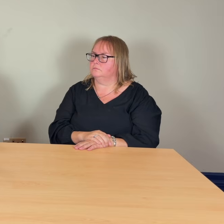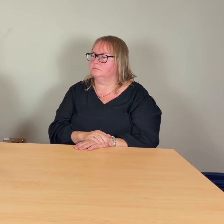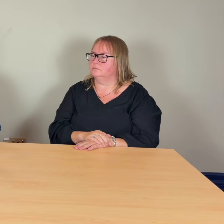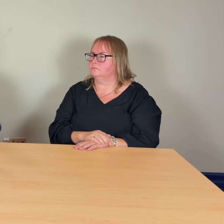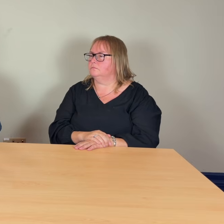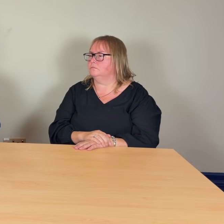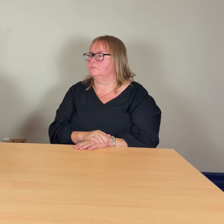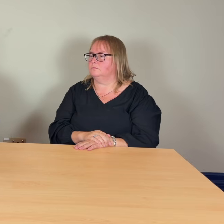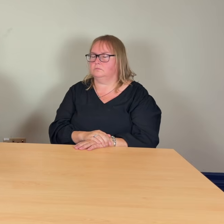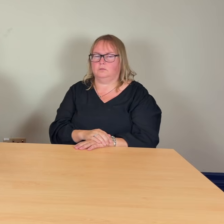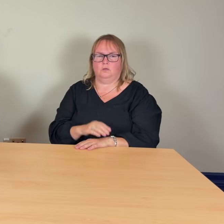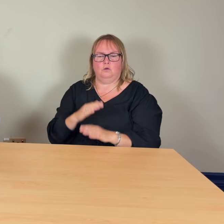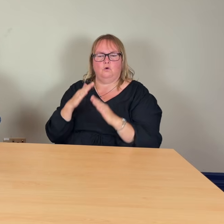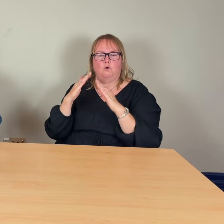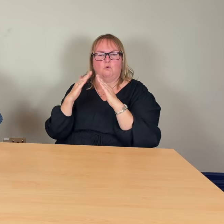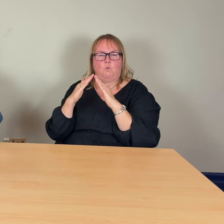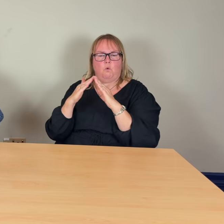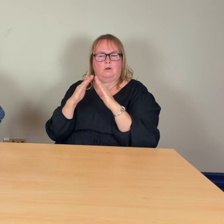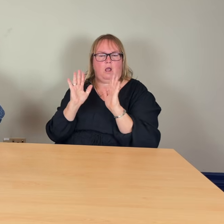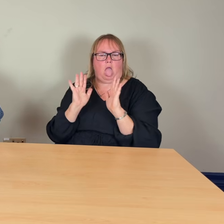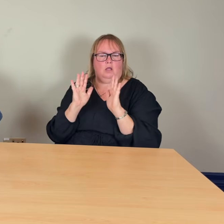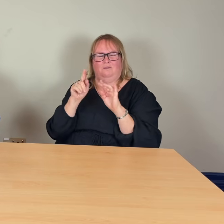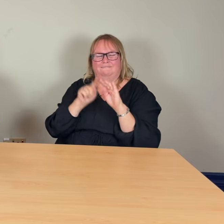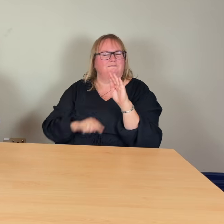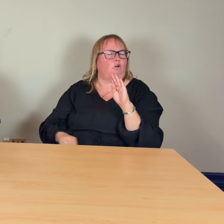And I just chop out one corner.